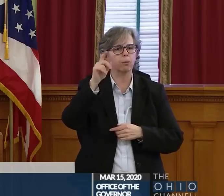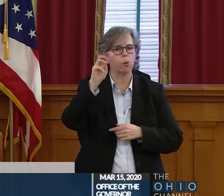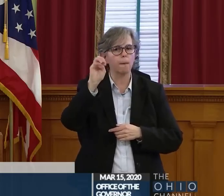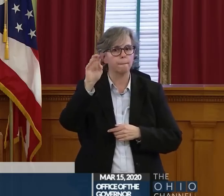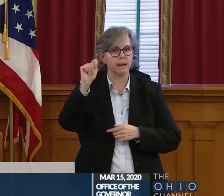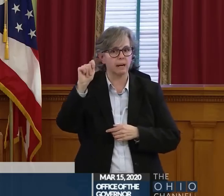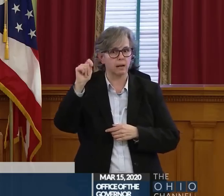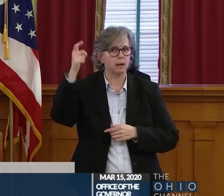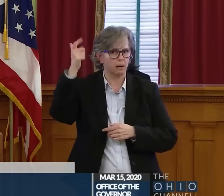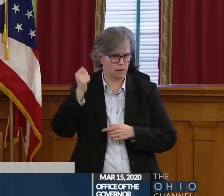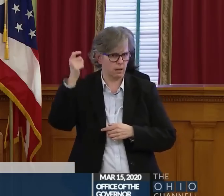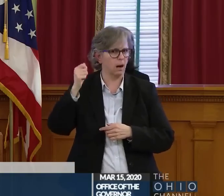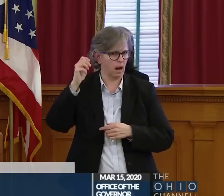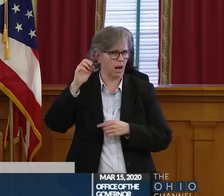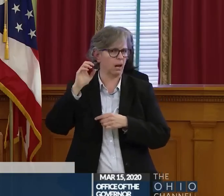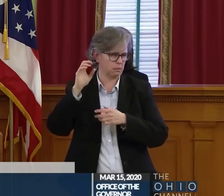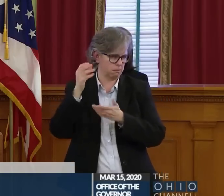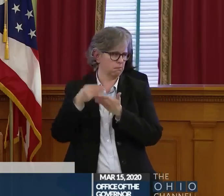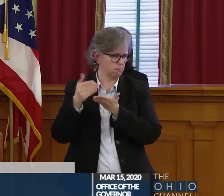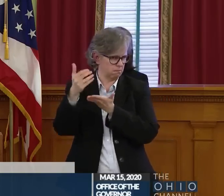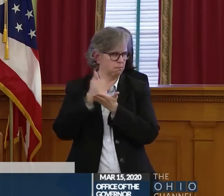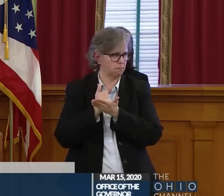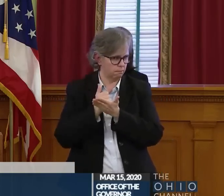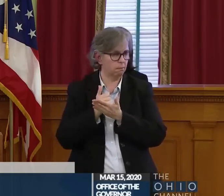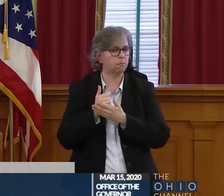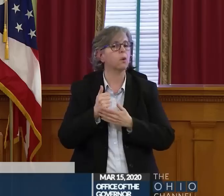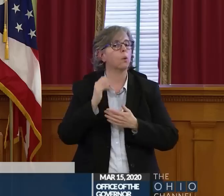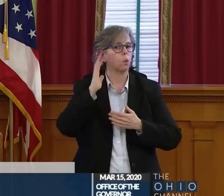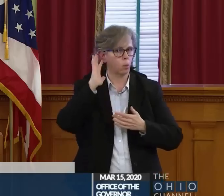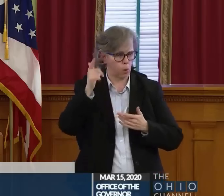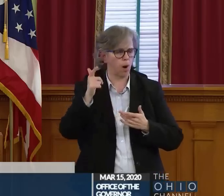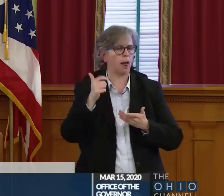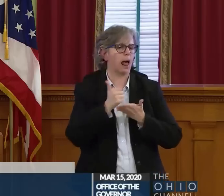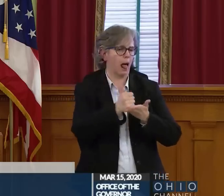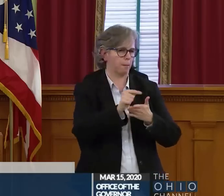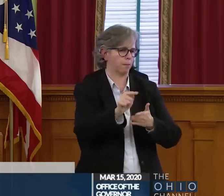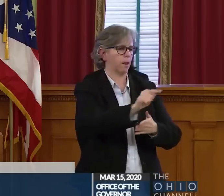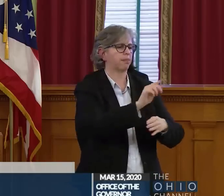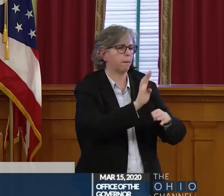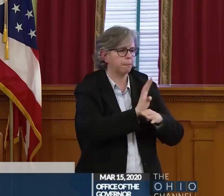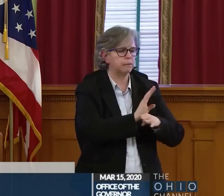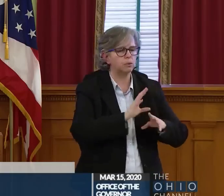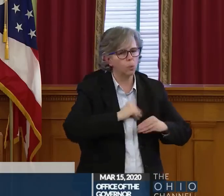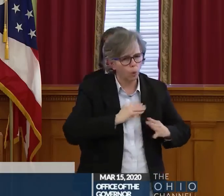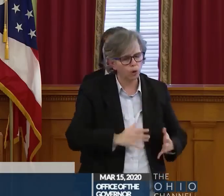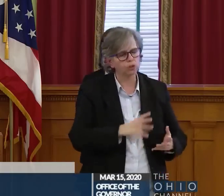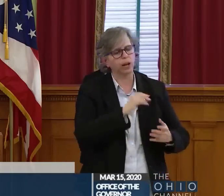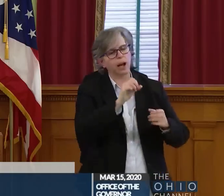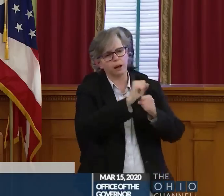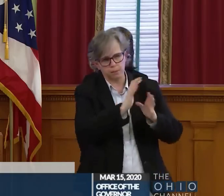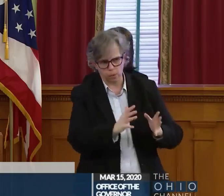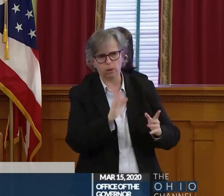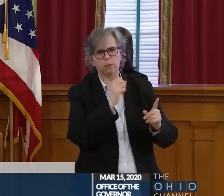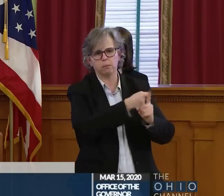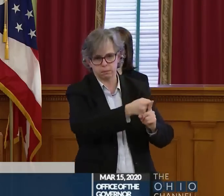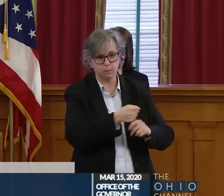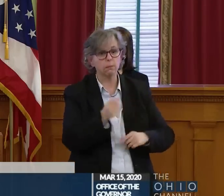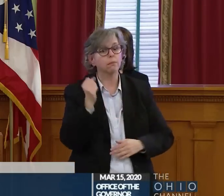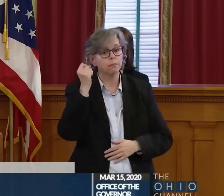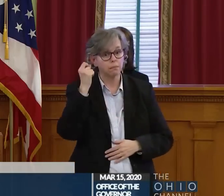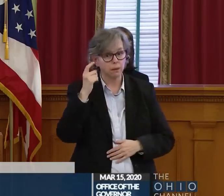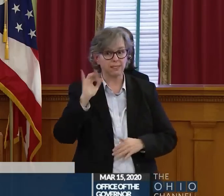directly impacted by the COVID-19 health emergency. He will be issuing this executive order that will make several changes to